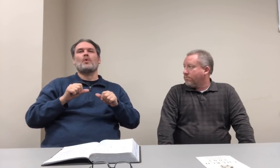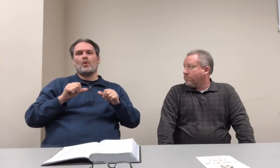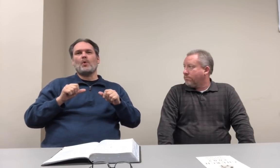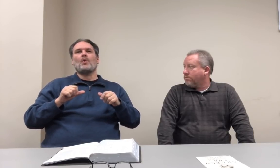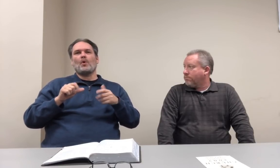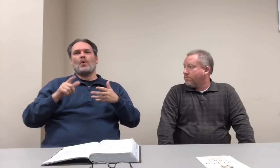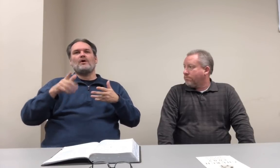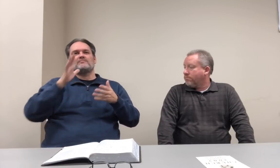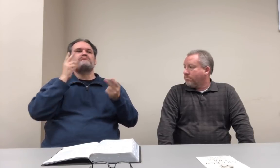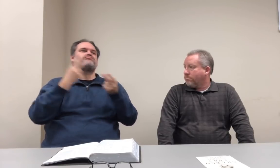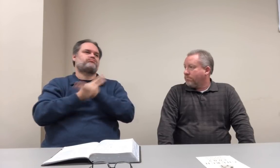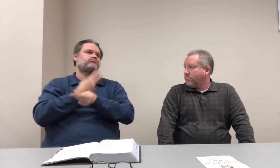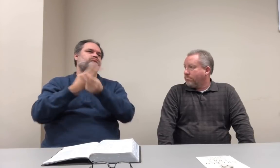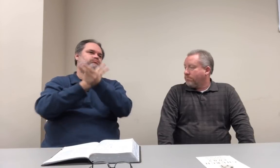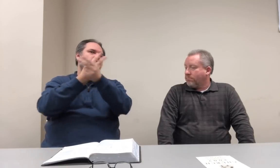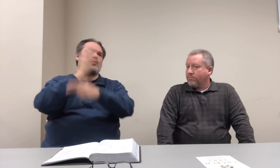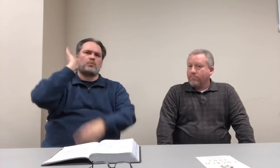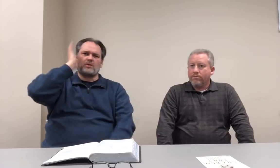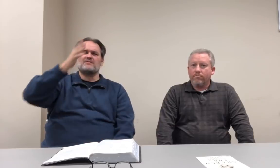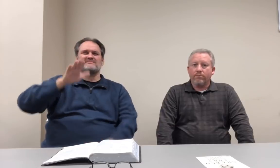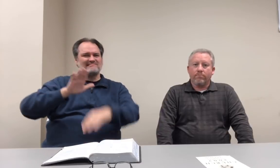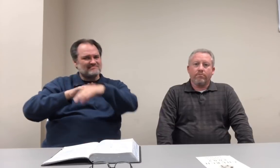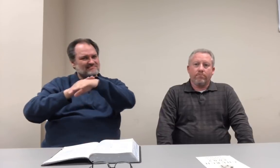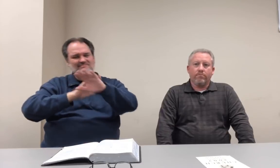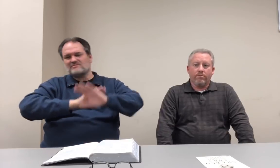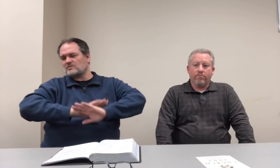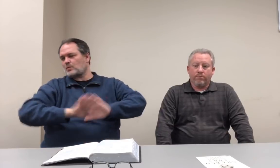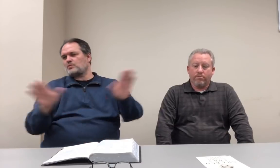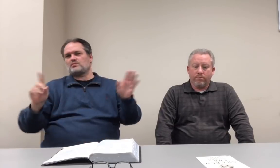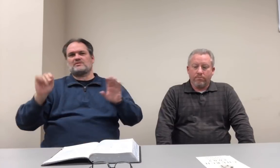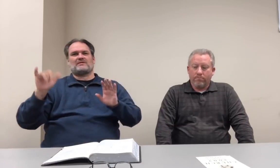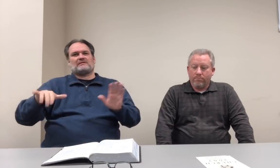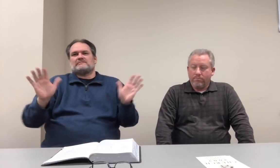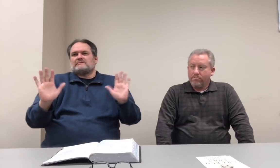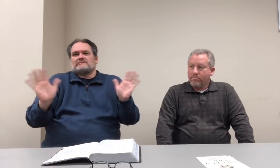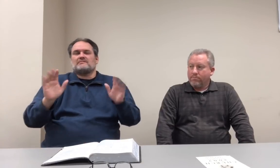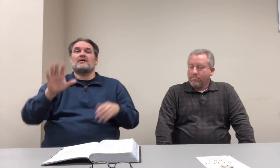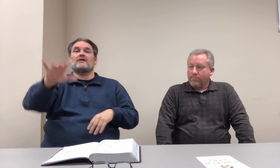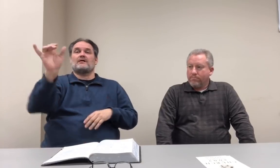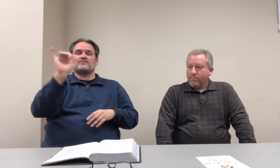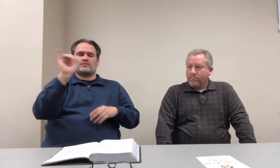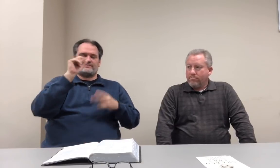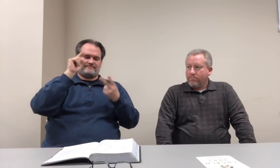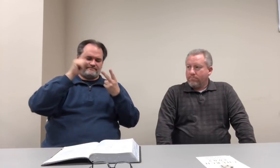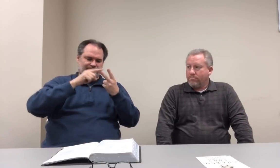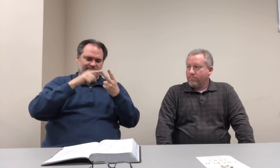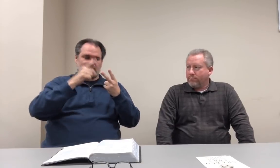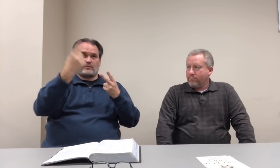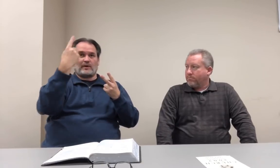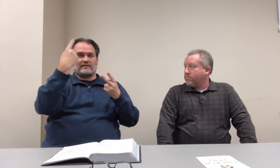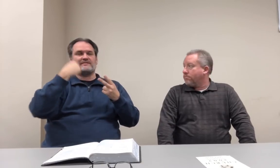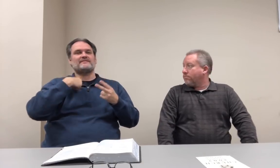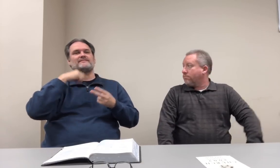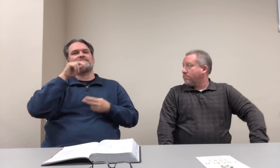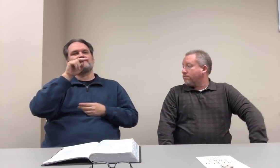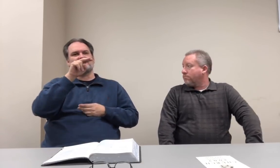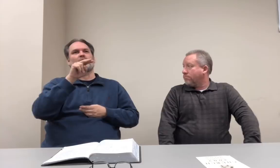Thou changest not, thy compassions they fail not. As thou hast been, thou forever will be. The first